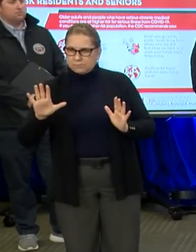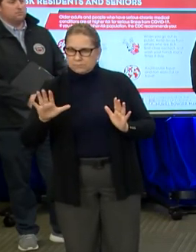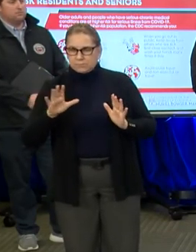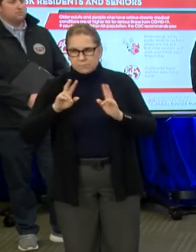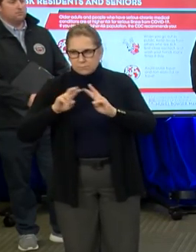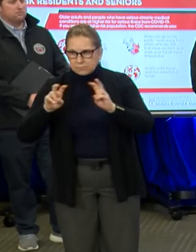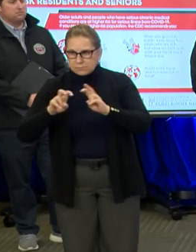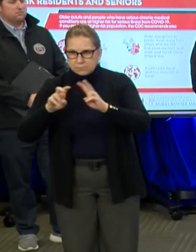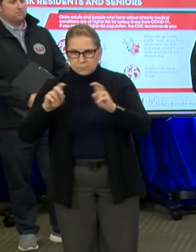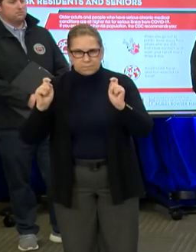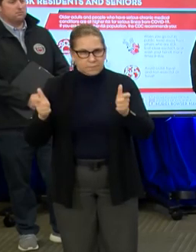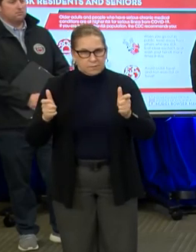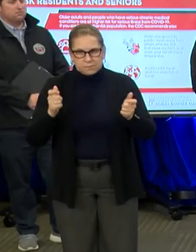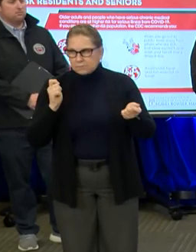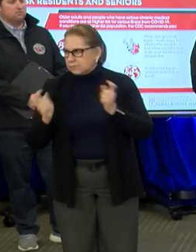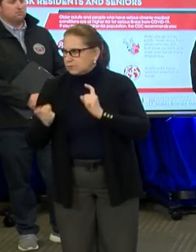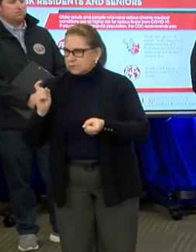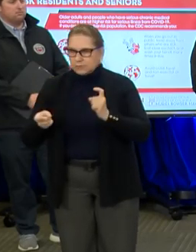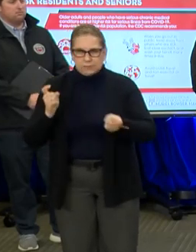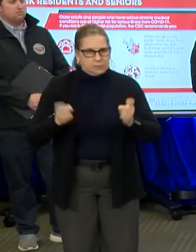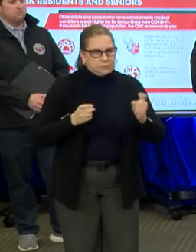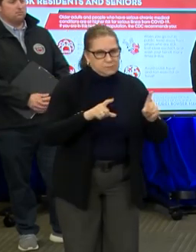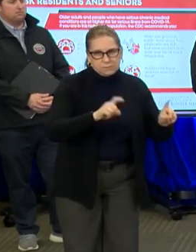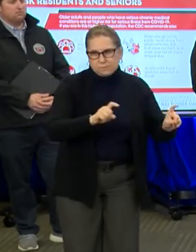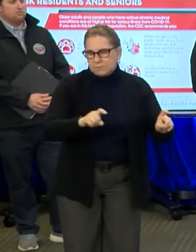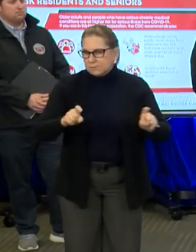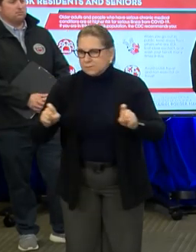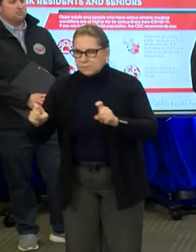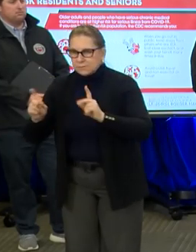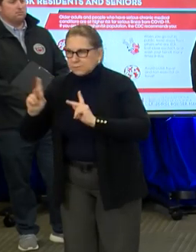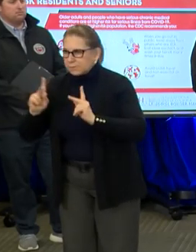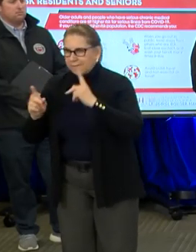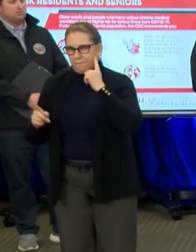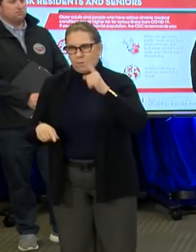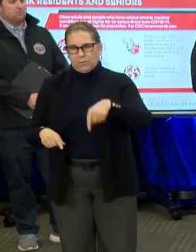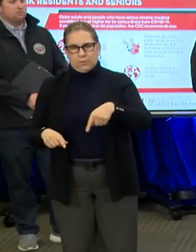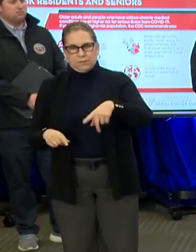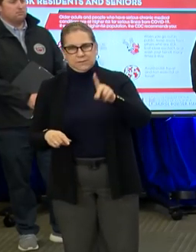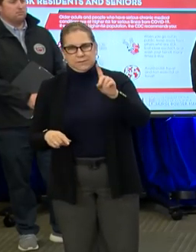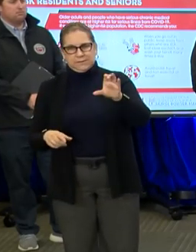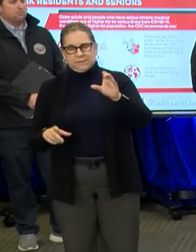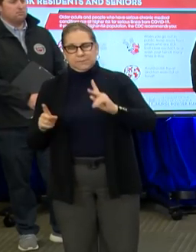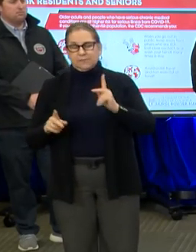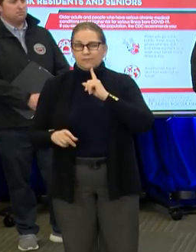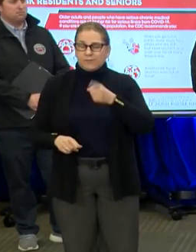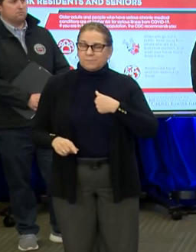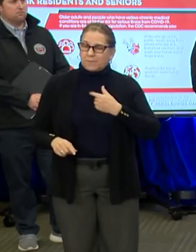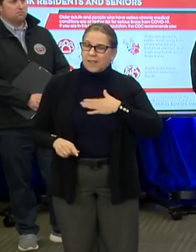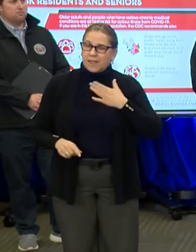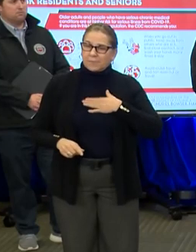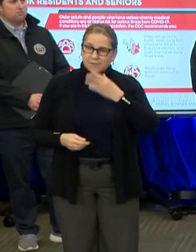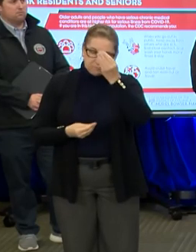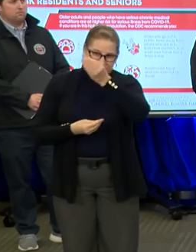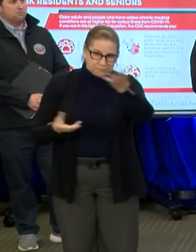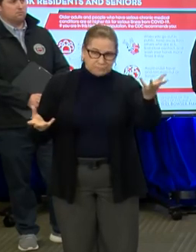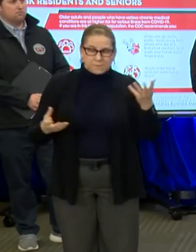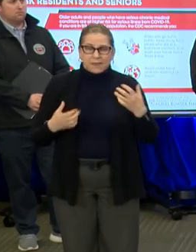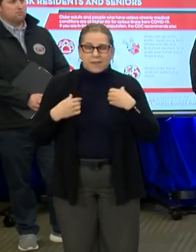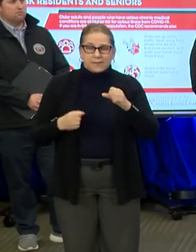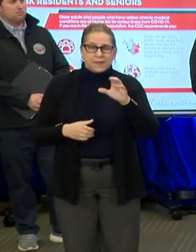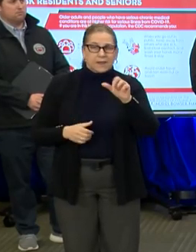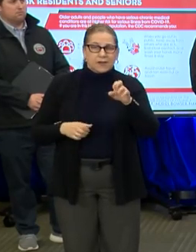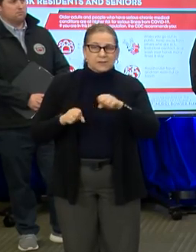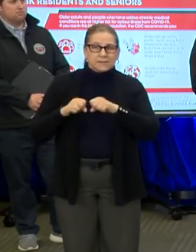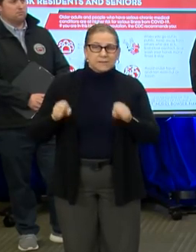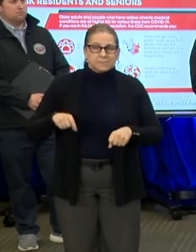I am reassured to know that the healthcare leaders in the nation's capital are doing their part during these unprecedented times. Thank